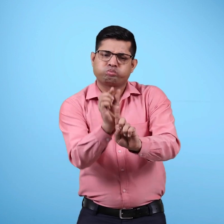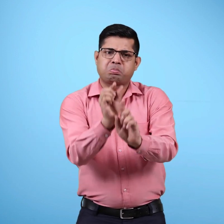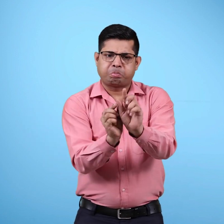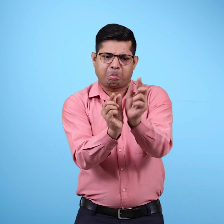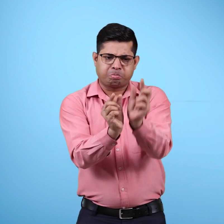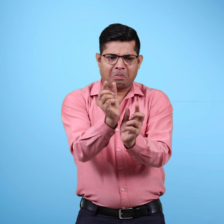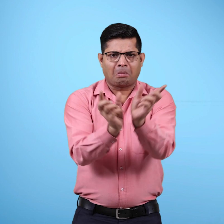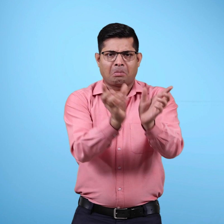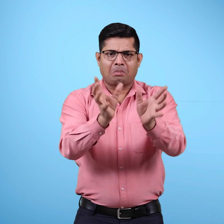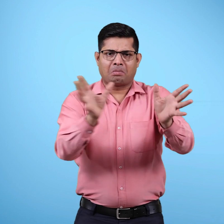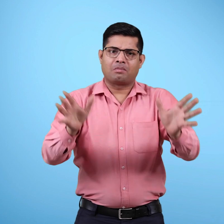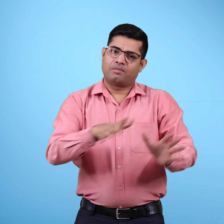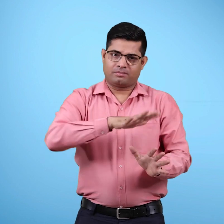Such plants are called